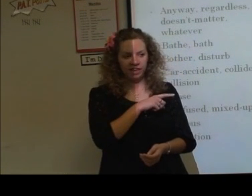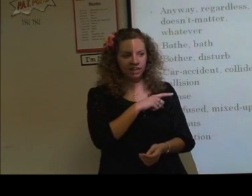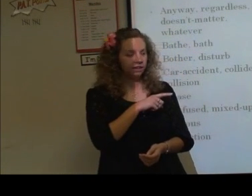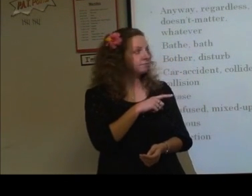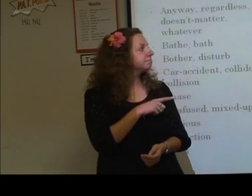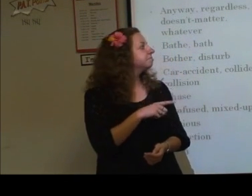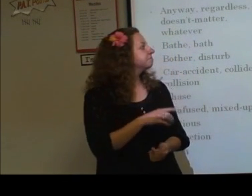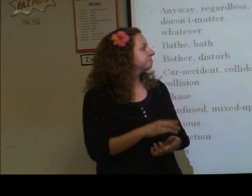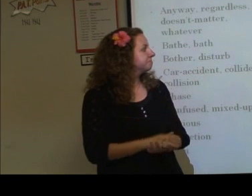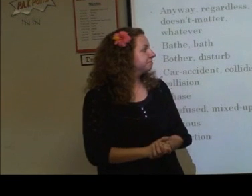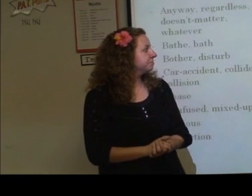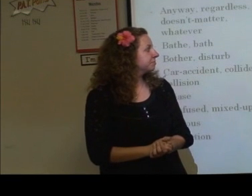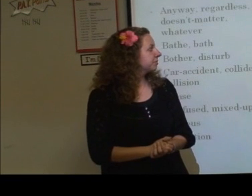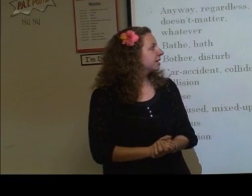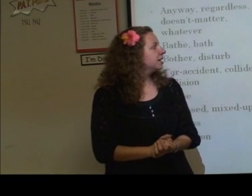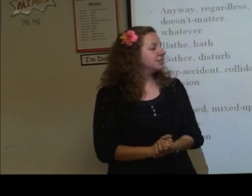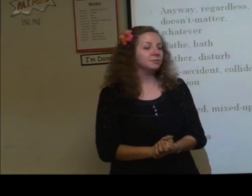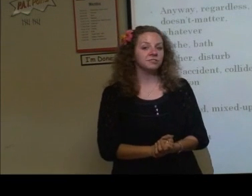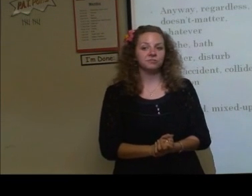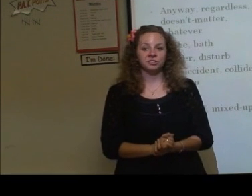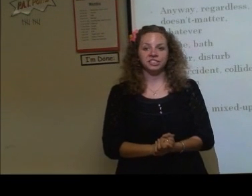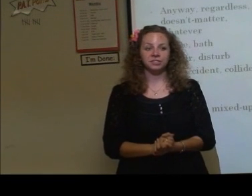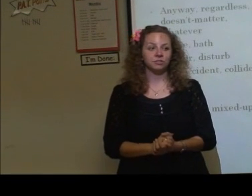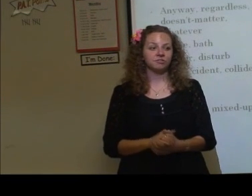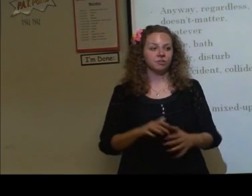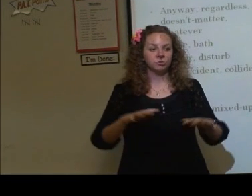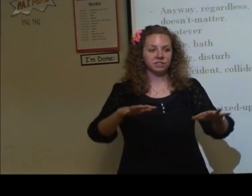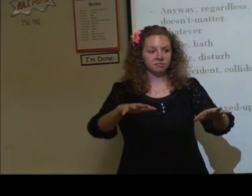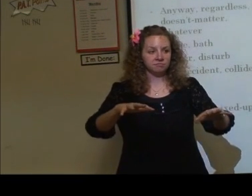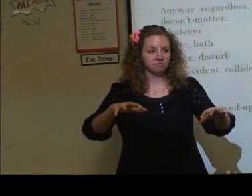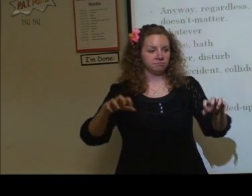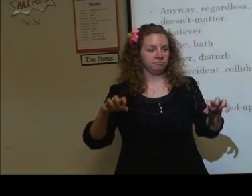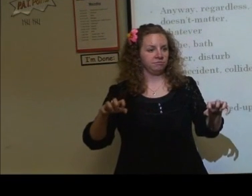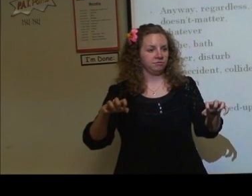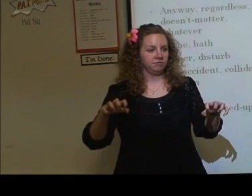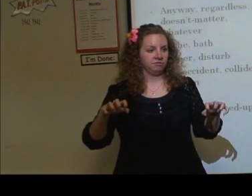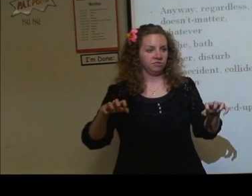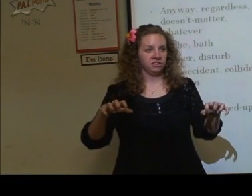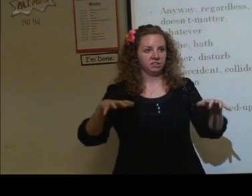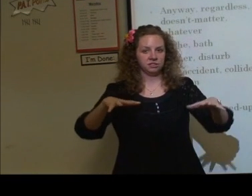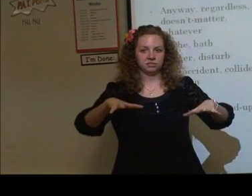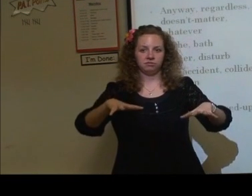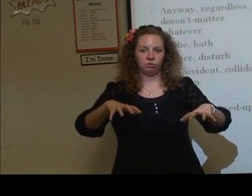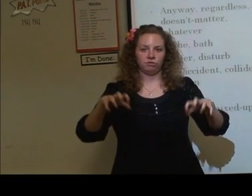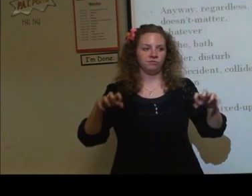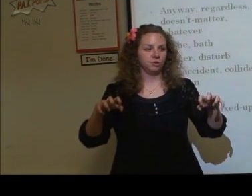fake. Then we have freeze or frozen. Freeze,